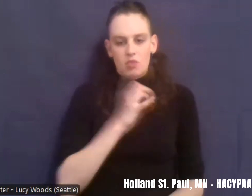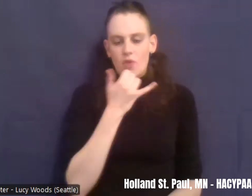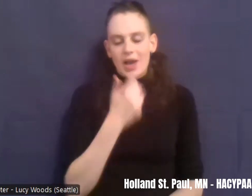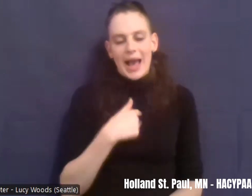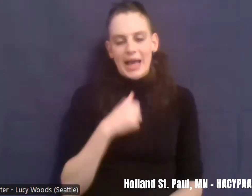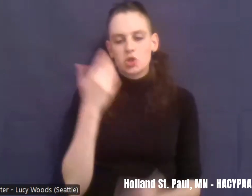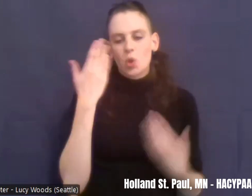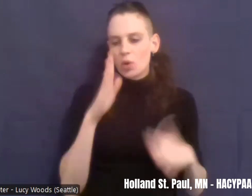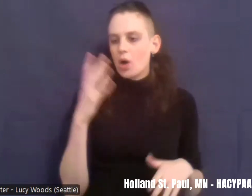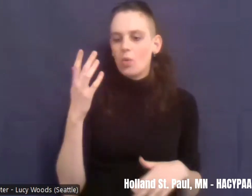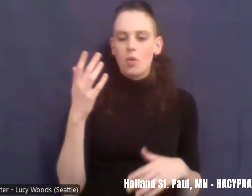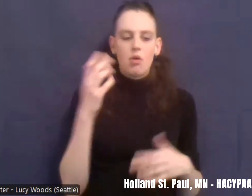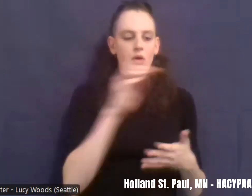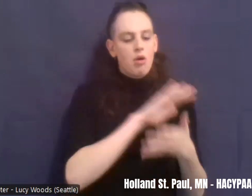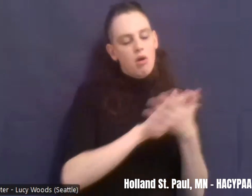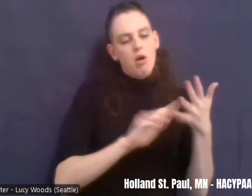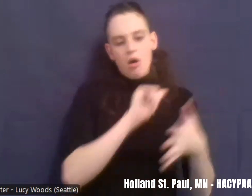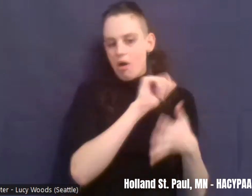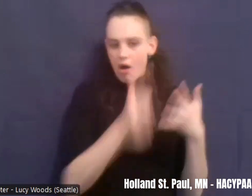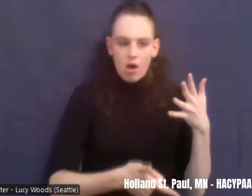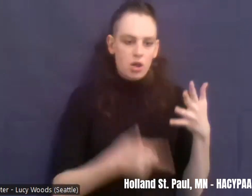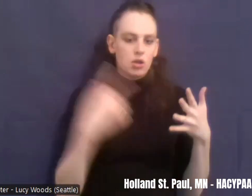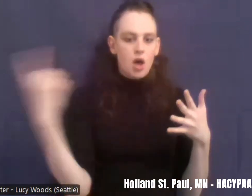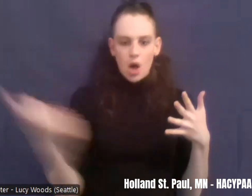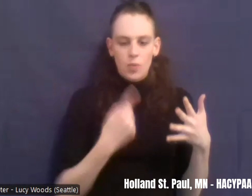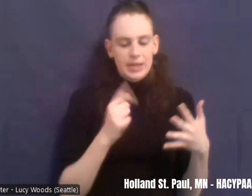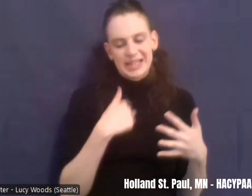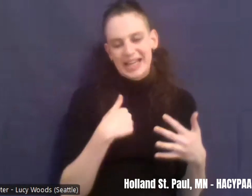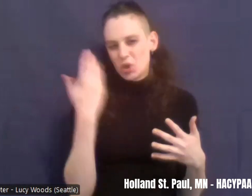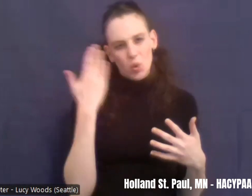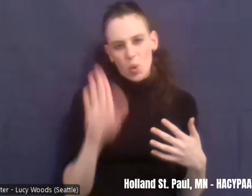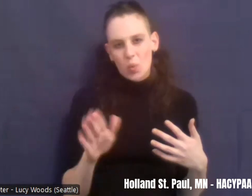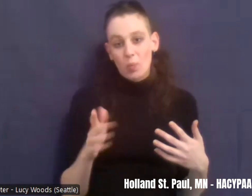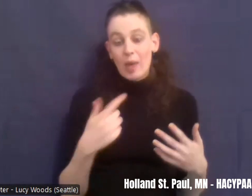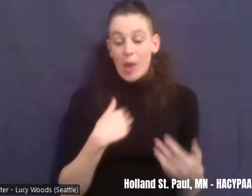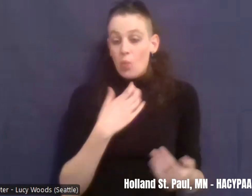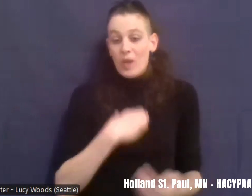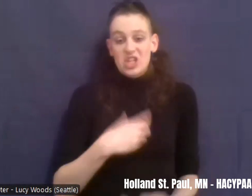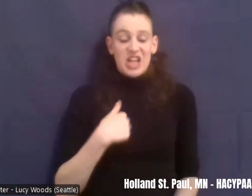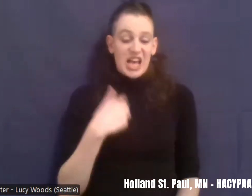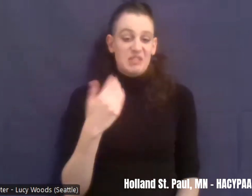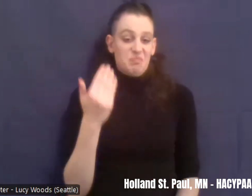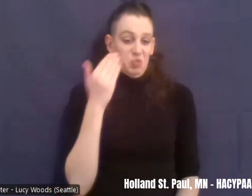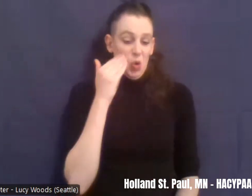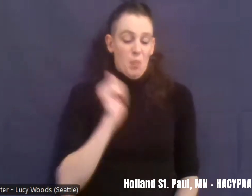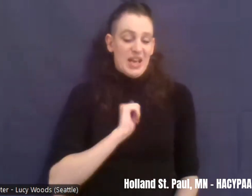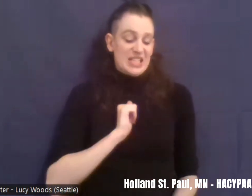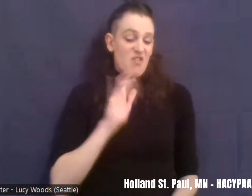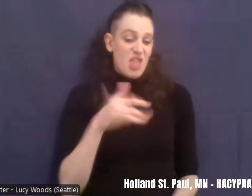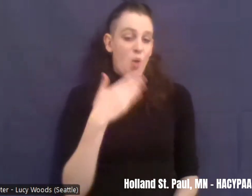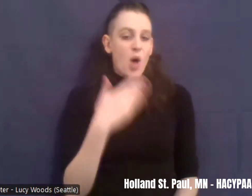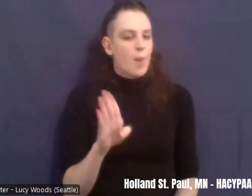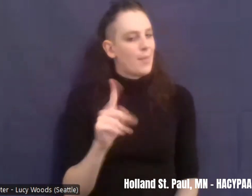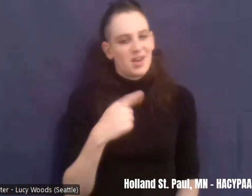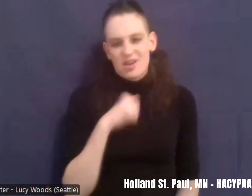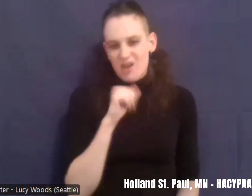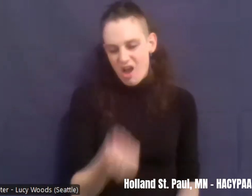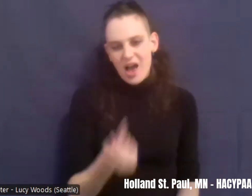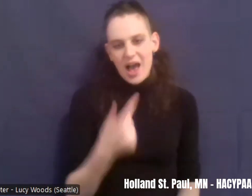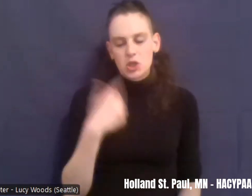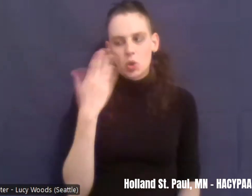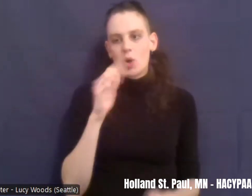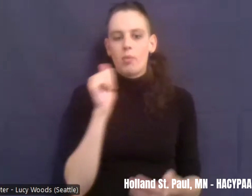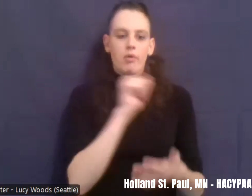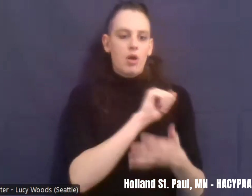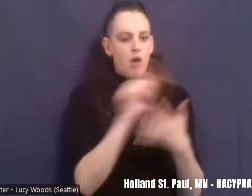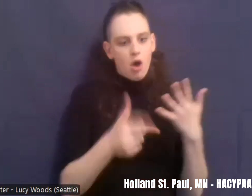time because like I'm just not that self-aware as much as I would like love to be. I just like don't know what like all the things that are like wrong with me, or like what